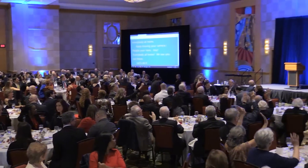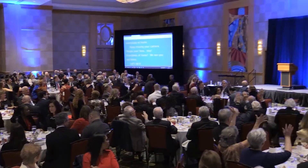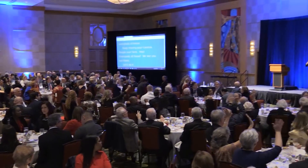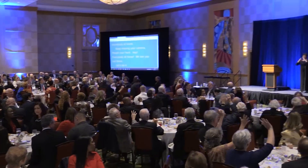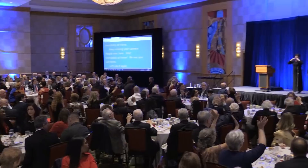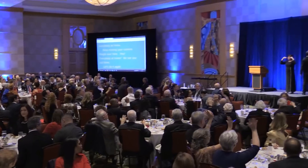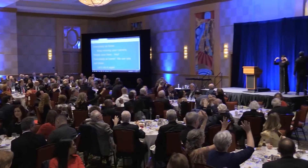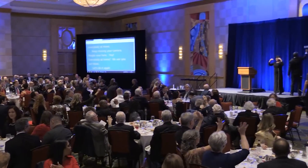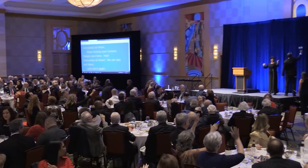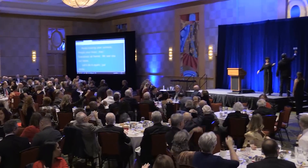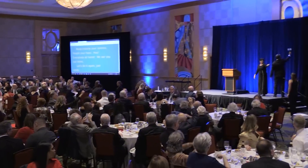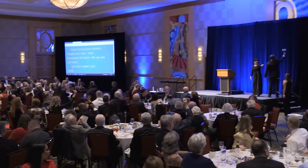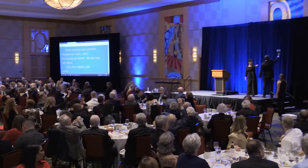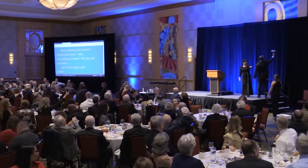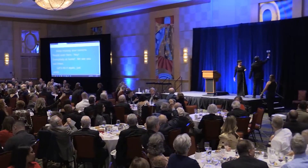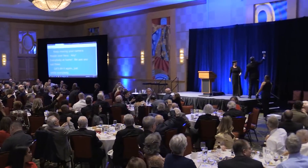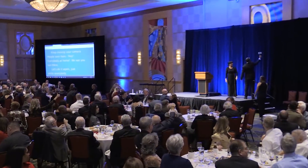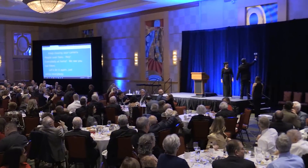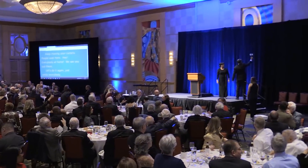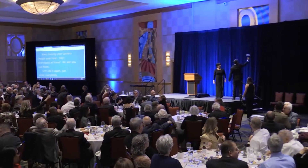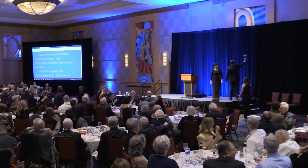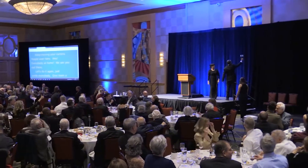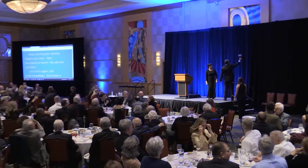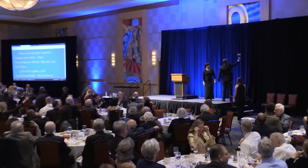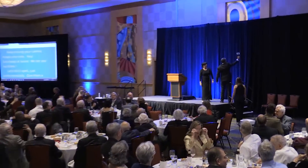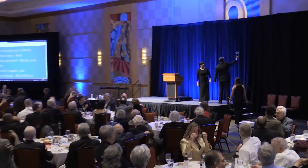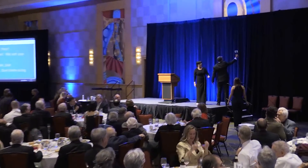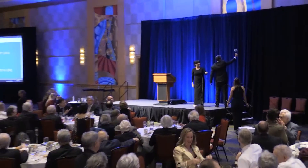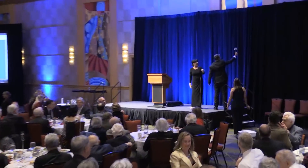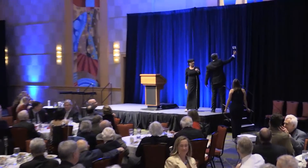everybody. Just give them a big smile to everybody watching on the live feed.